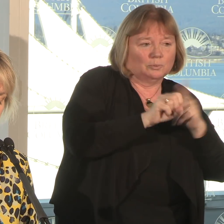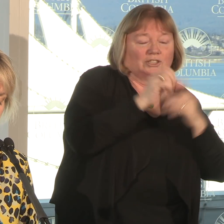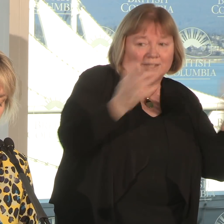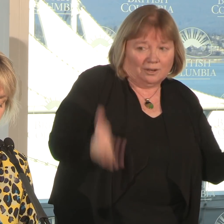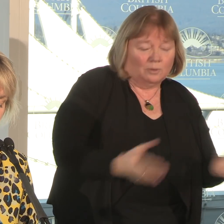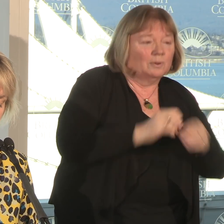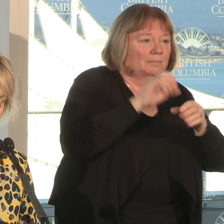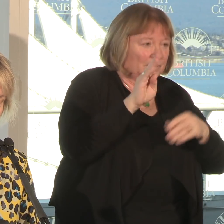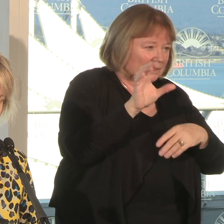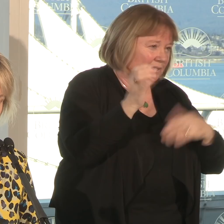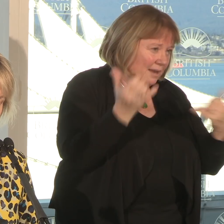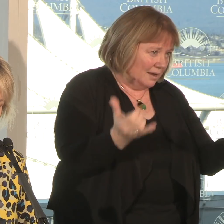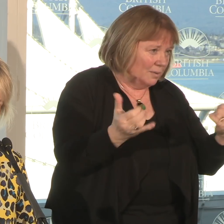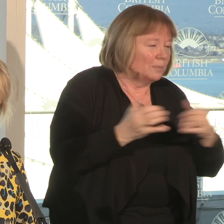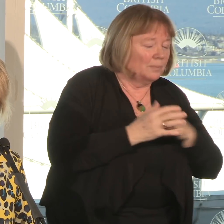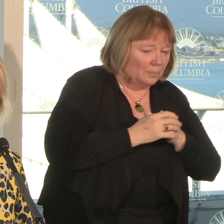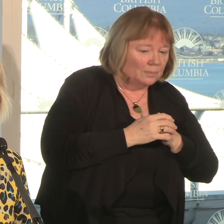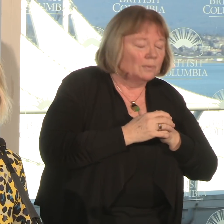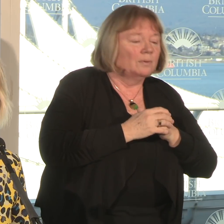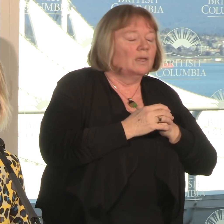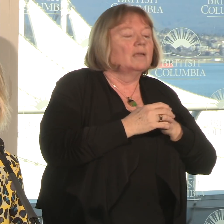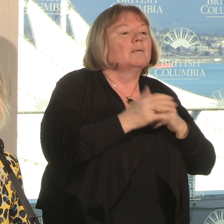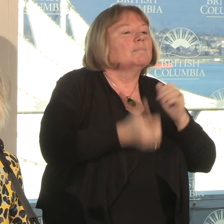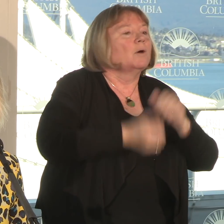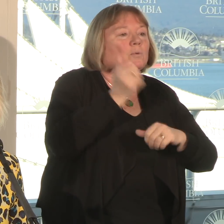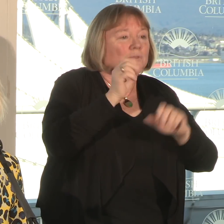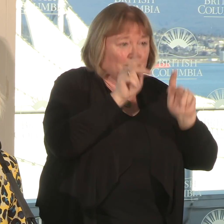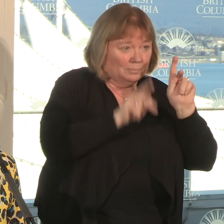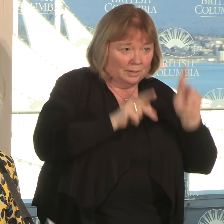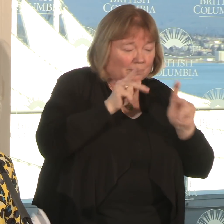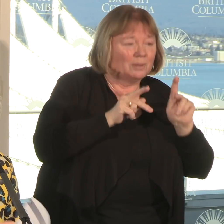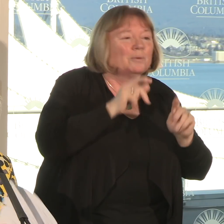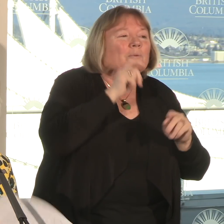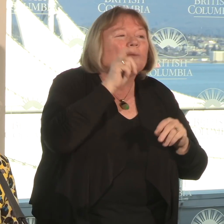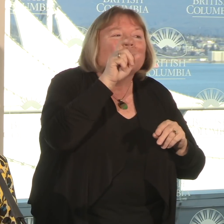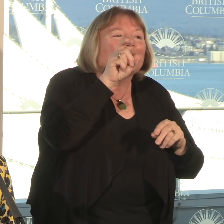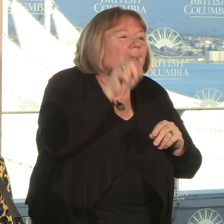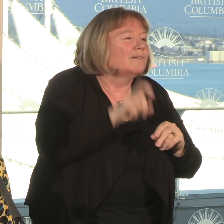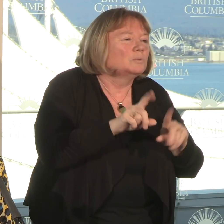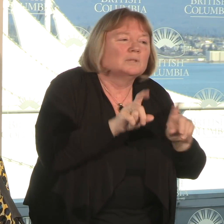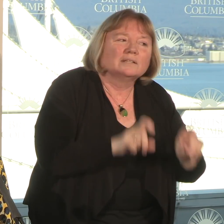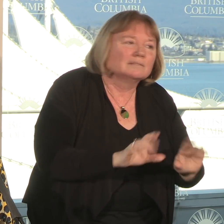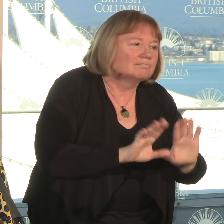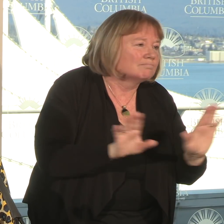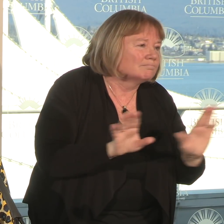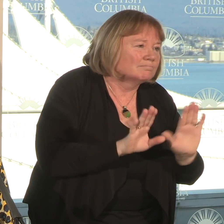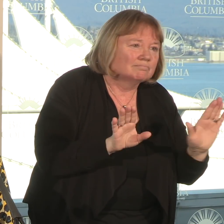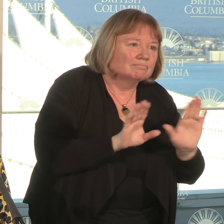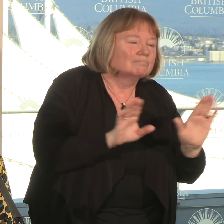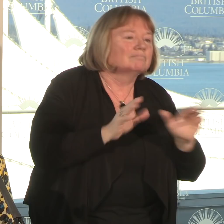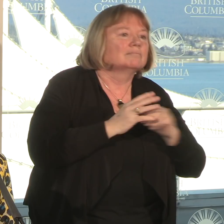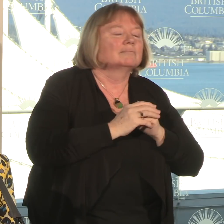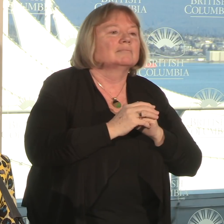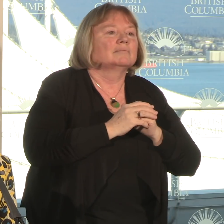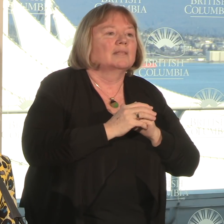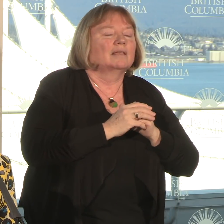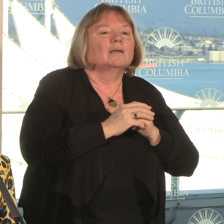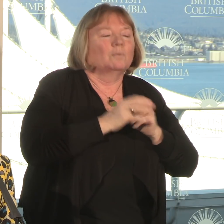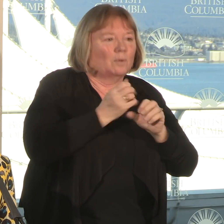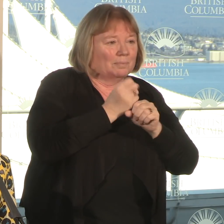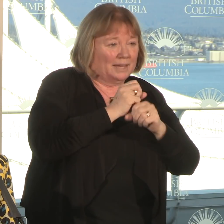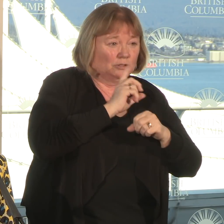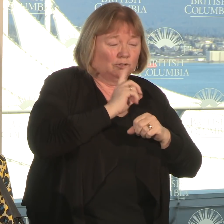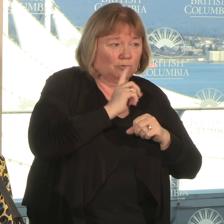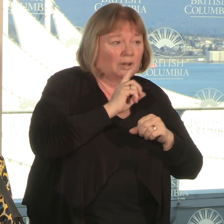in BC now. For most people, you do not need a test. And we want to make sure